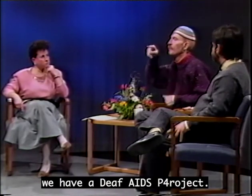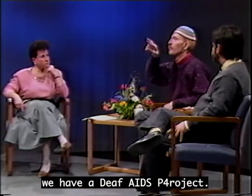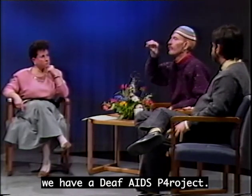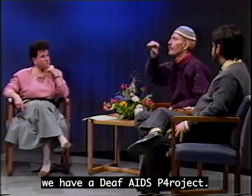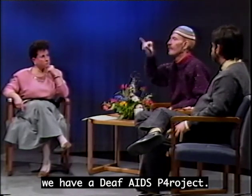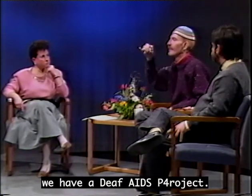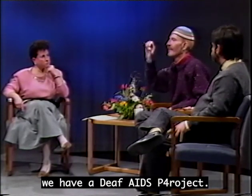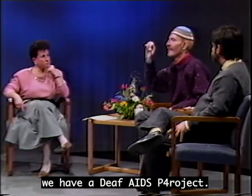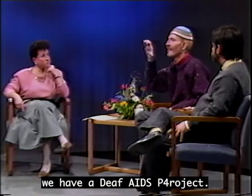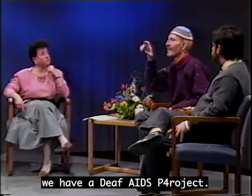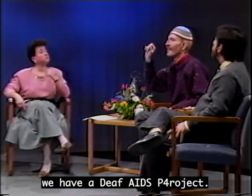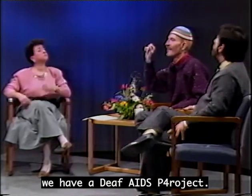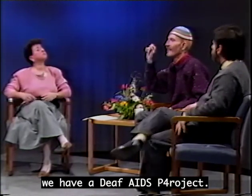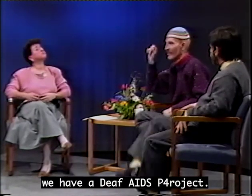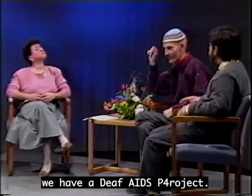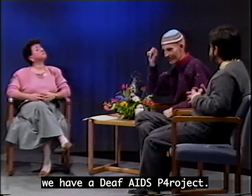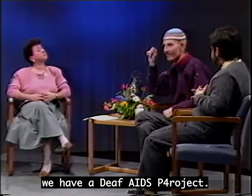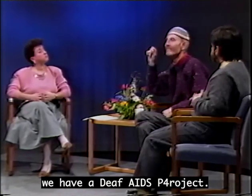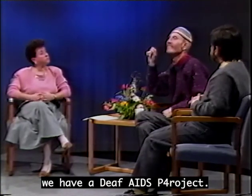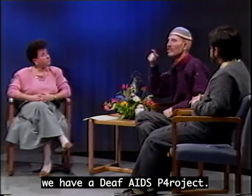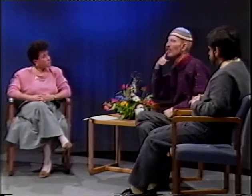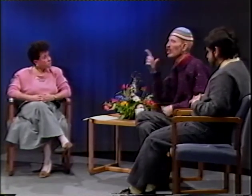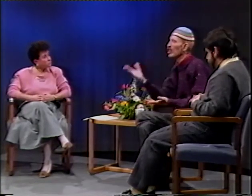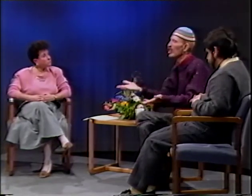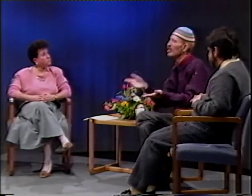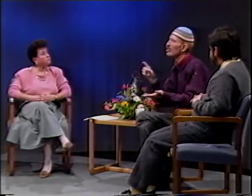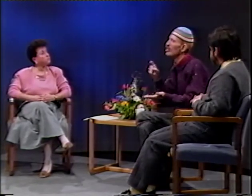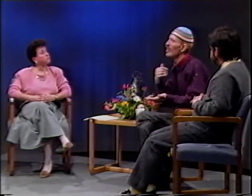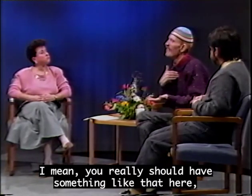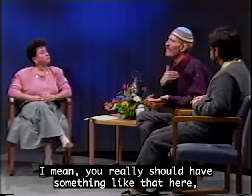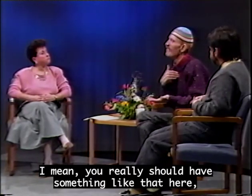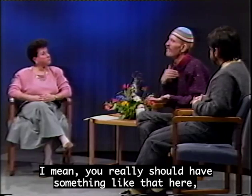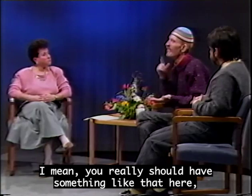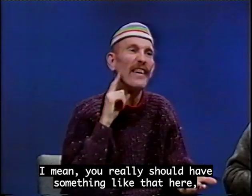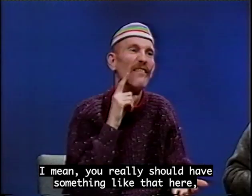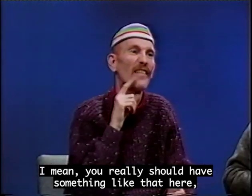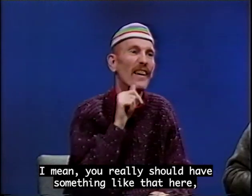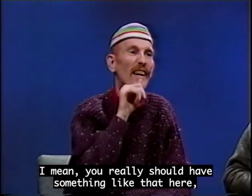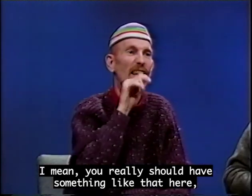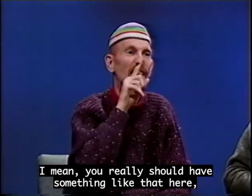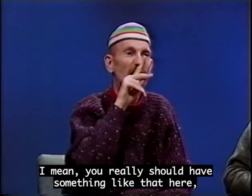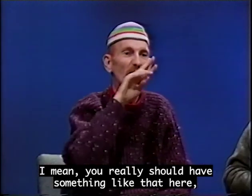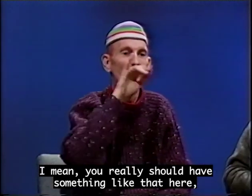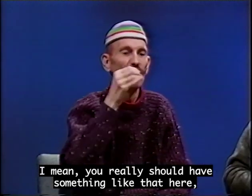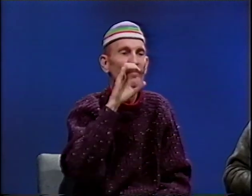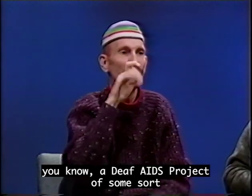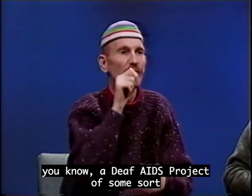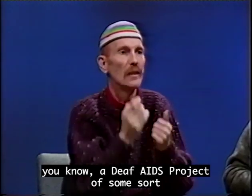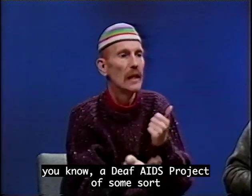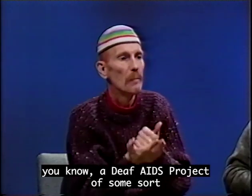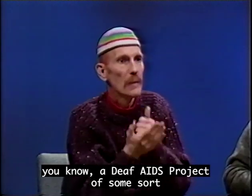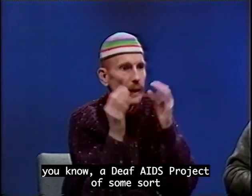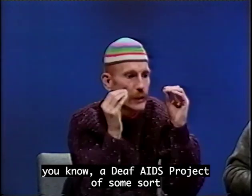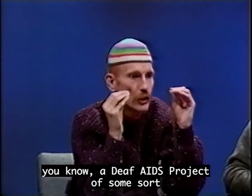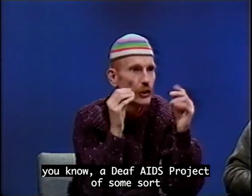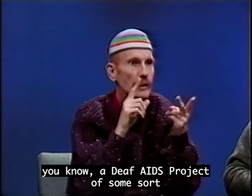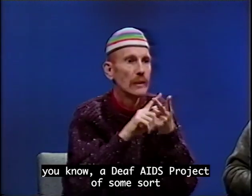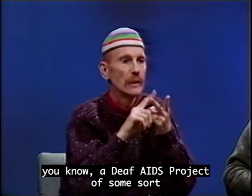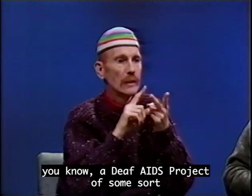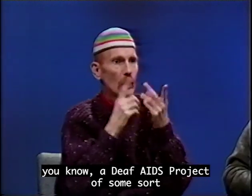have a Deaf AIDS Project. I mean, you really should have something like that here. You know, a Deaf AIDS Project of some